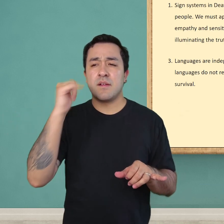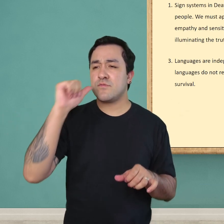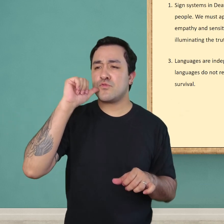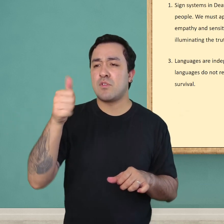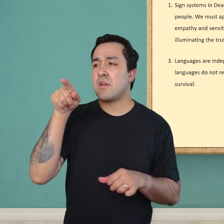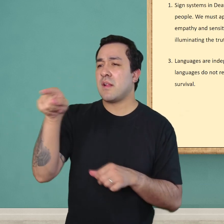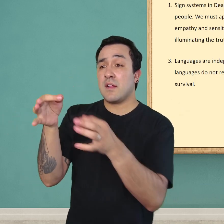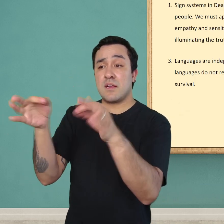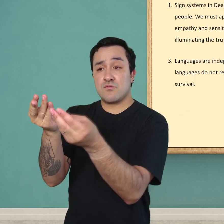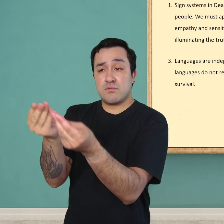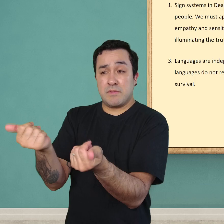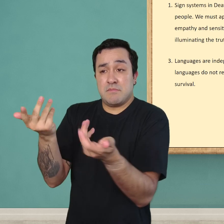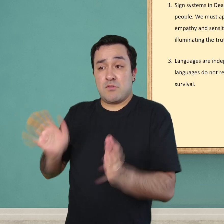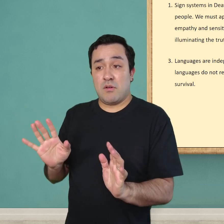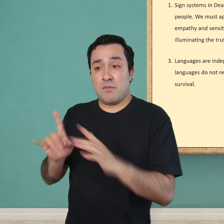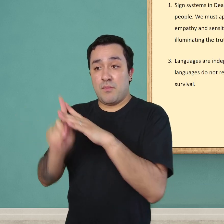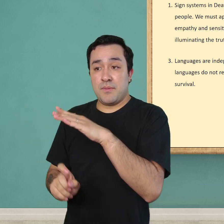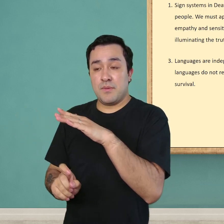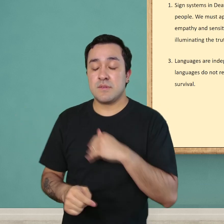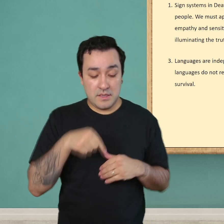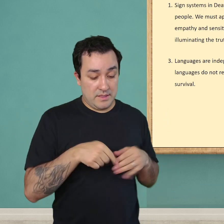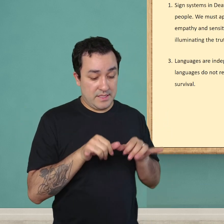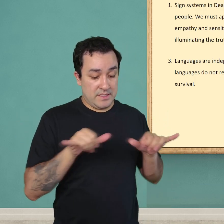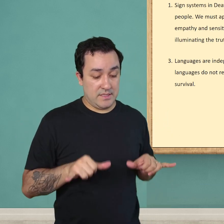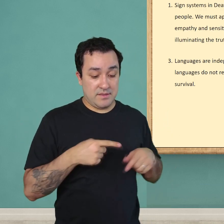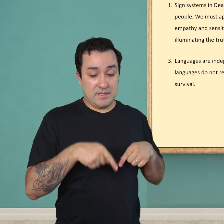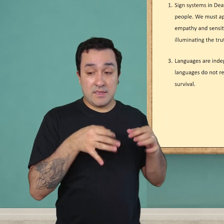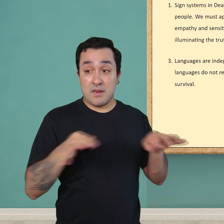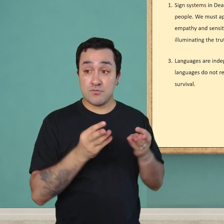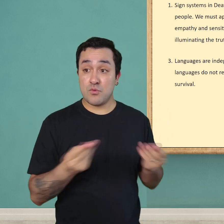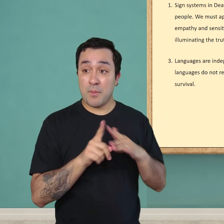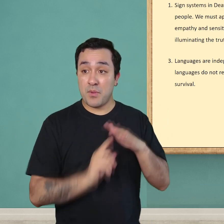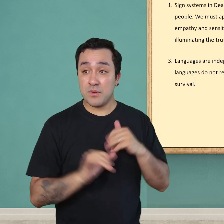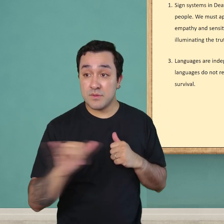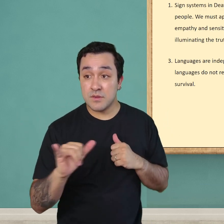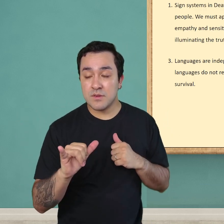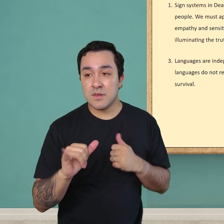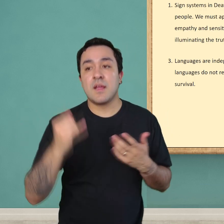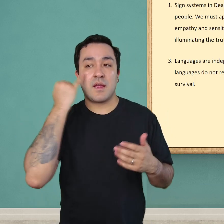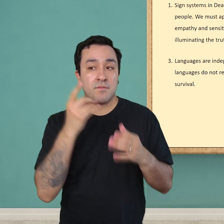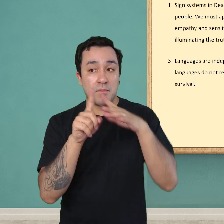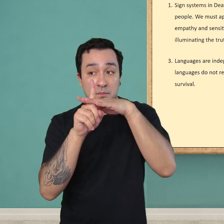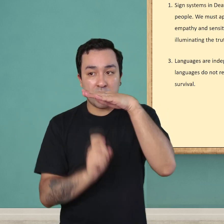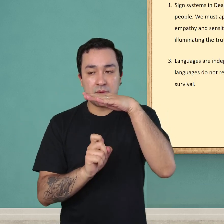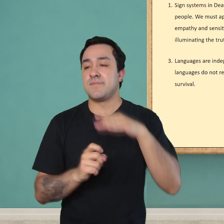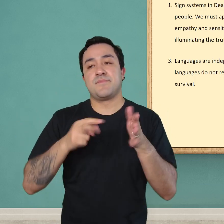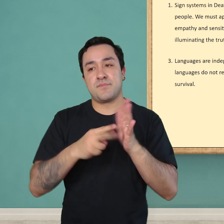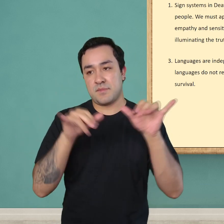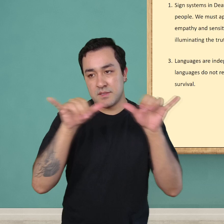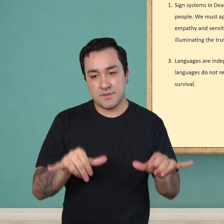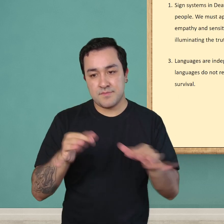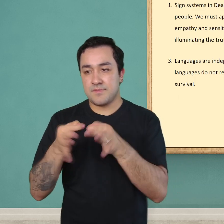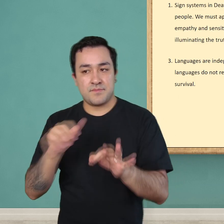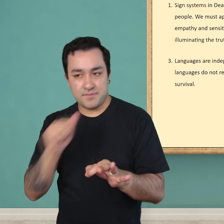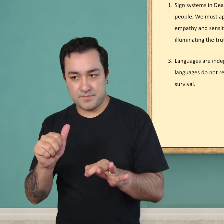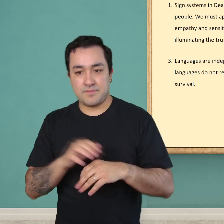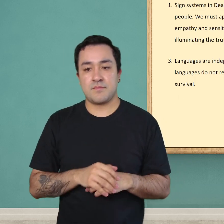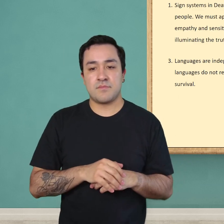it can still exist and stand alone. If the language cannot stand alone, it is not a language.